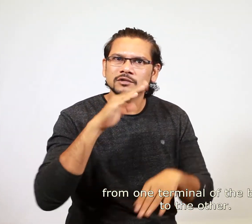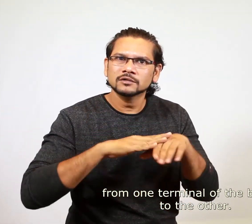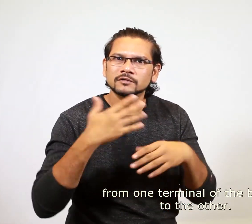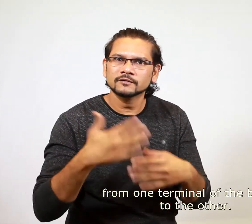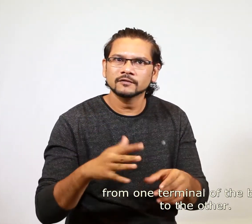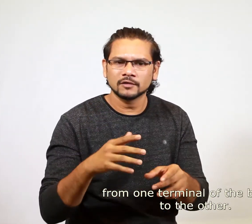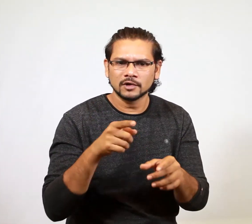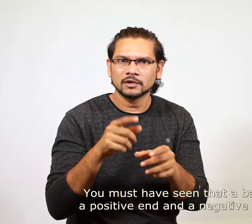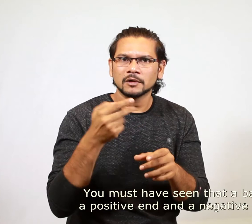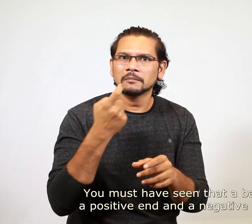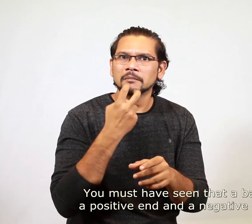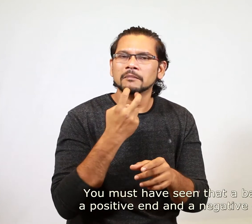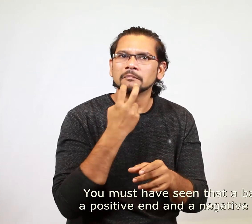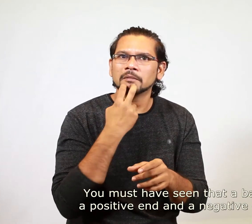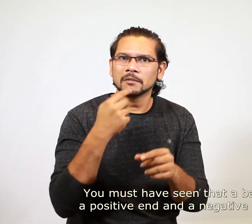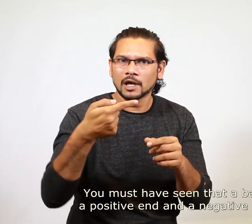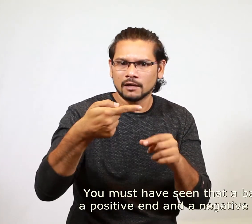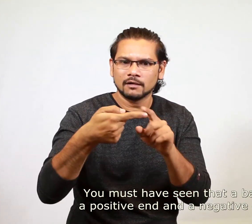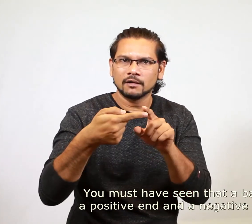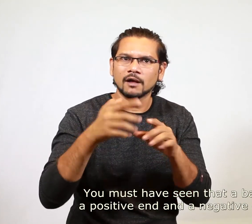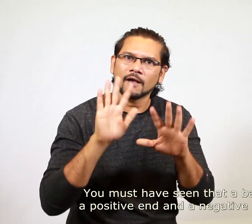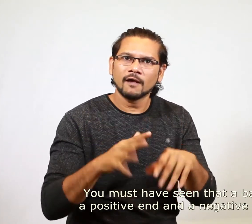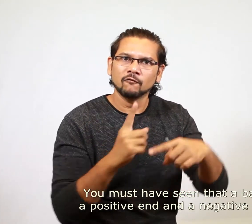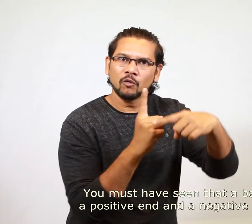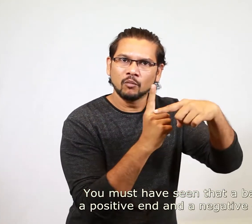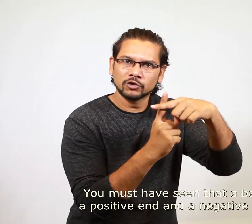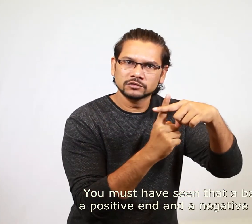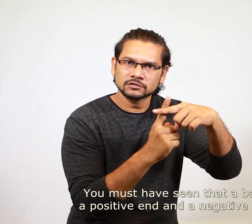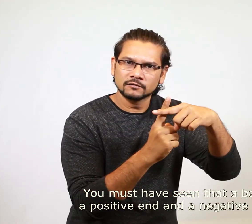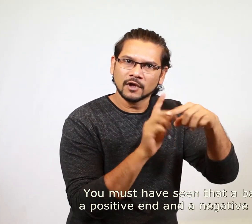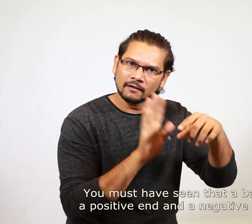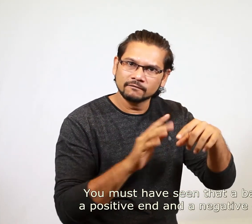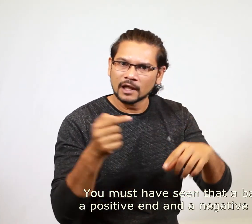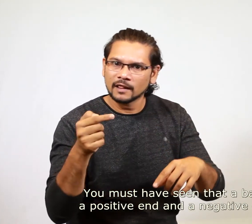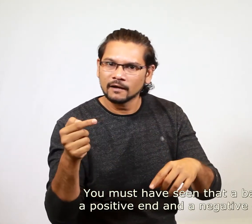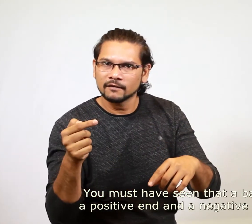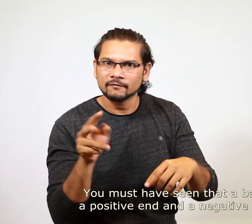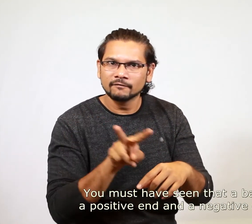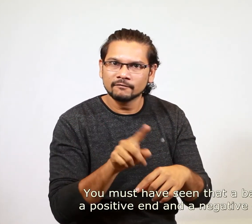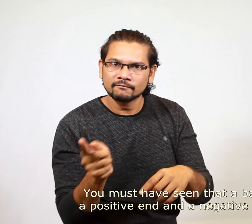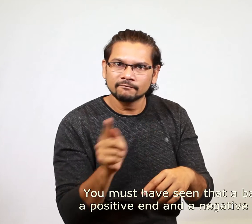You must have seen that a battery has a positive end and a negative end, right?